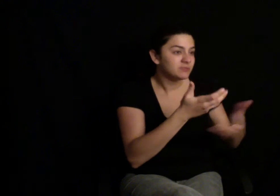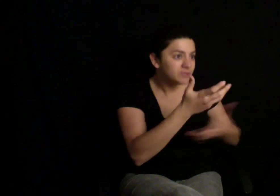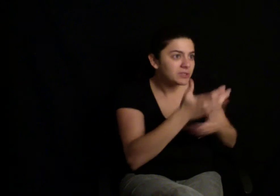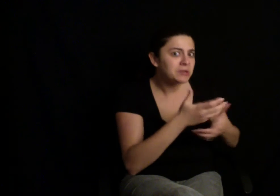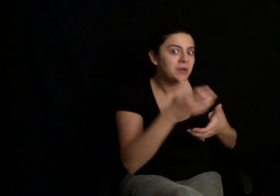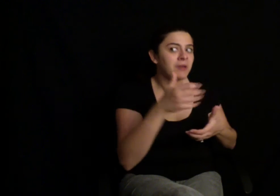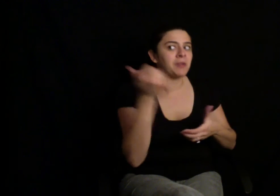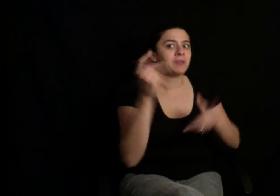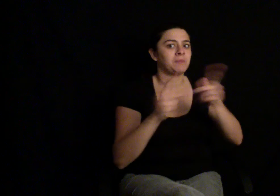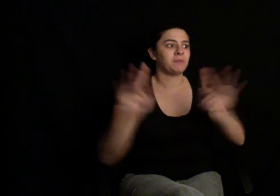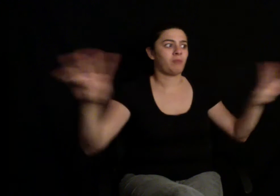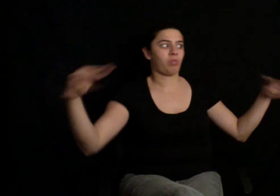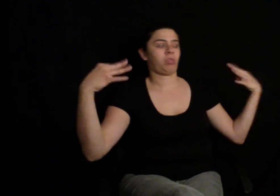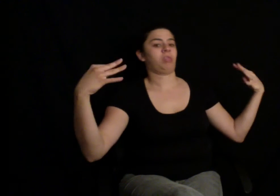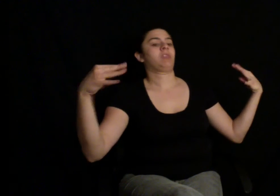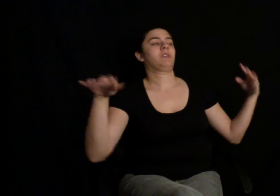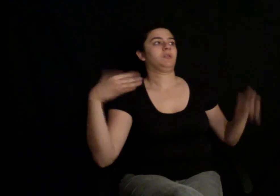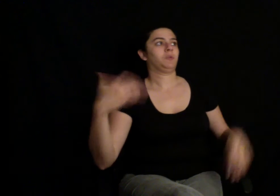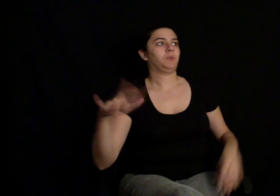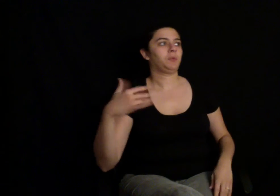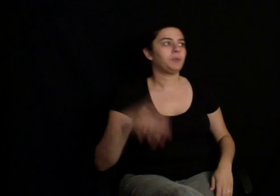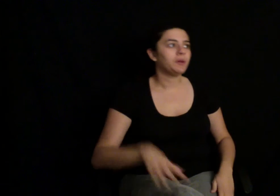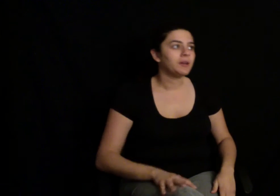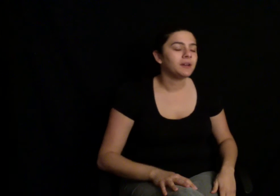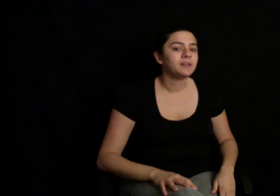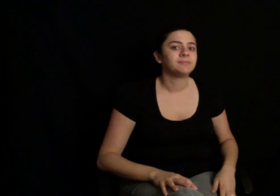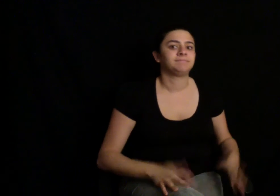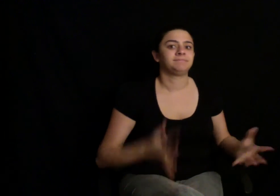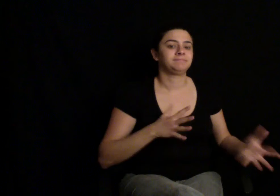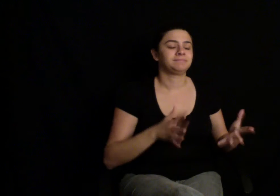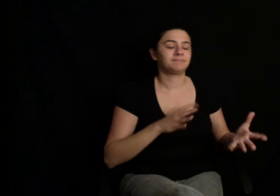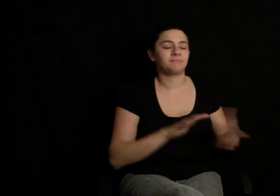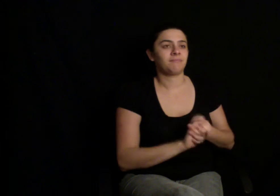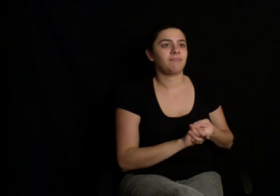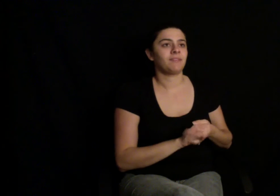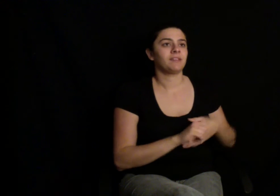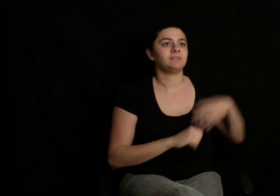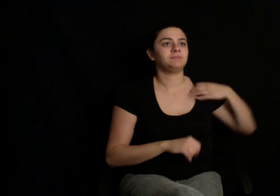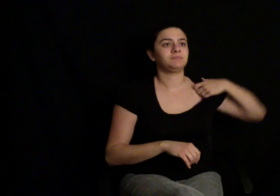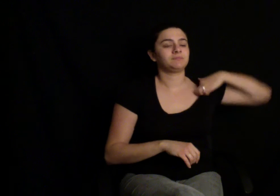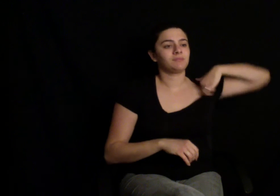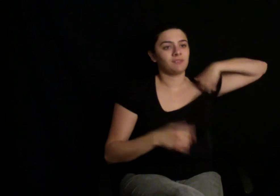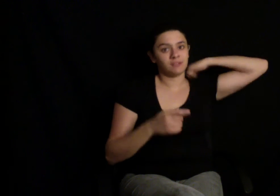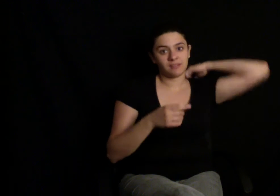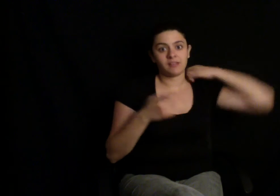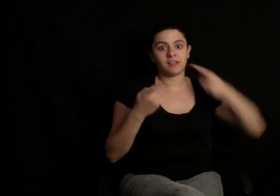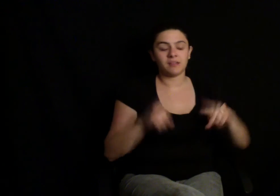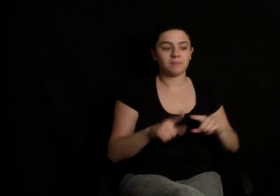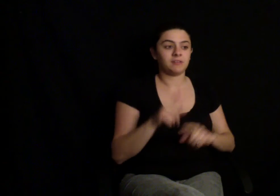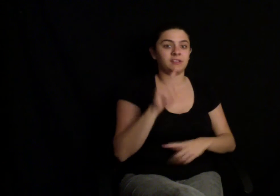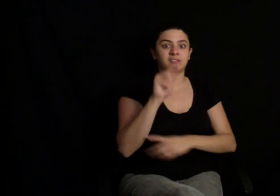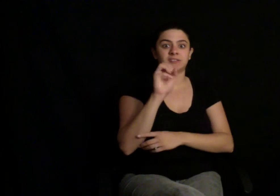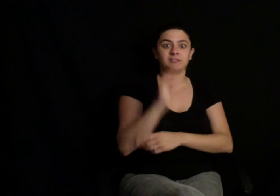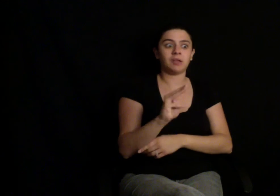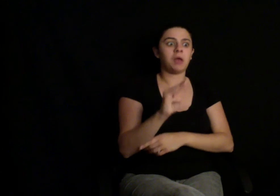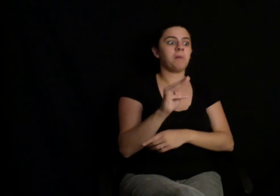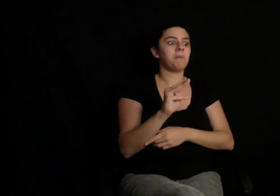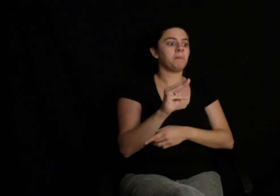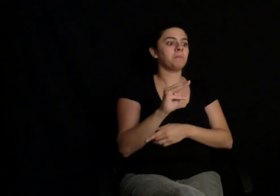like, "What?" This guy's talking to this random extra guy. And so Tom Cruise actually kind of improvised me a part into this movie where